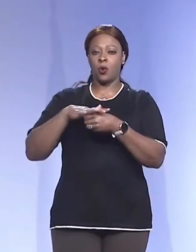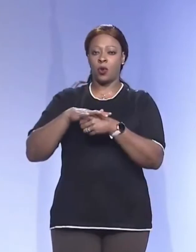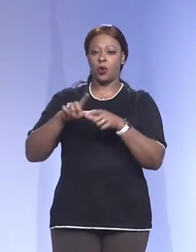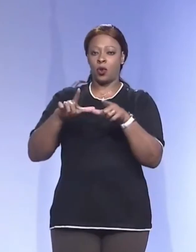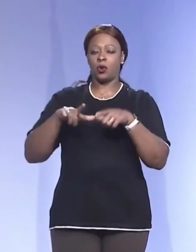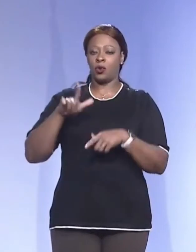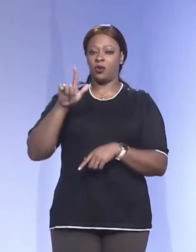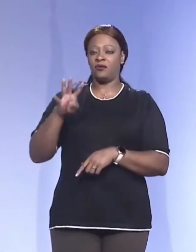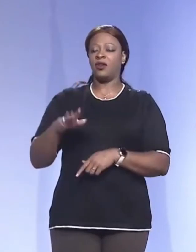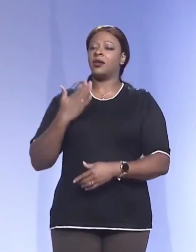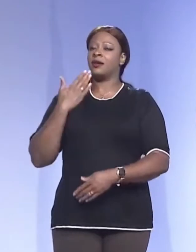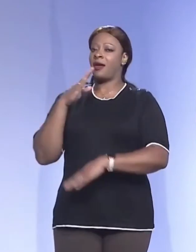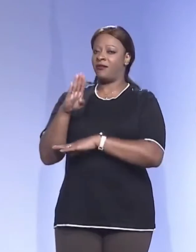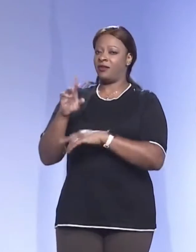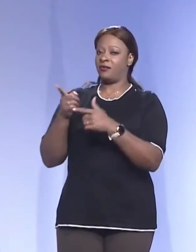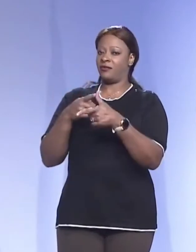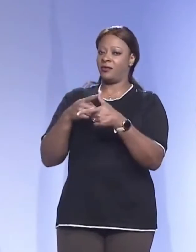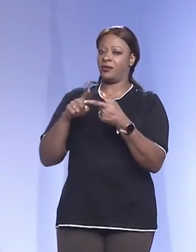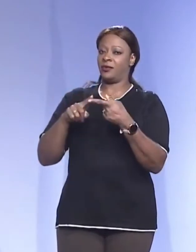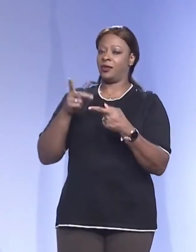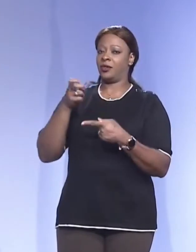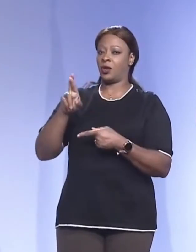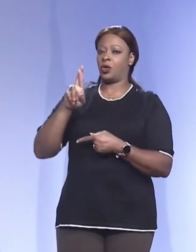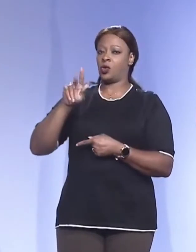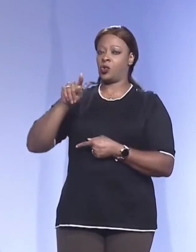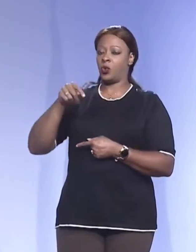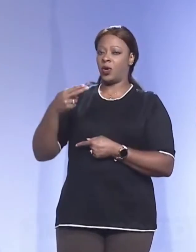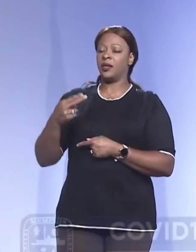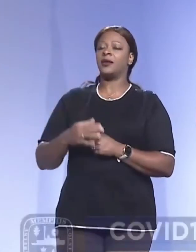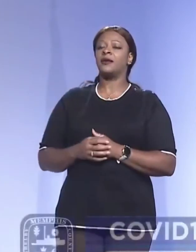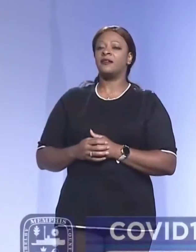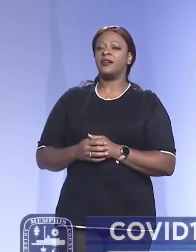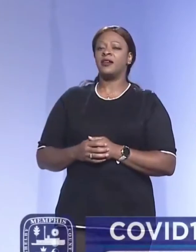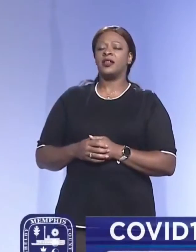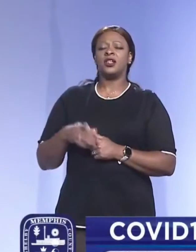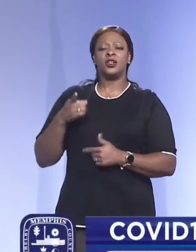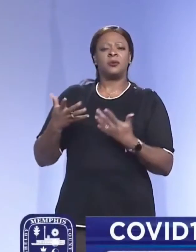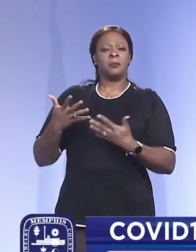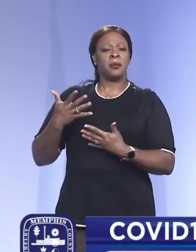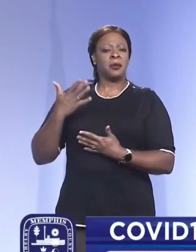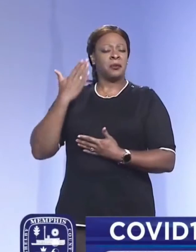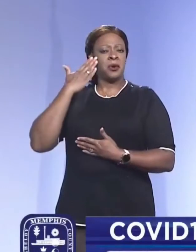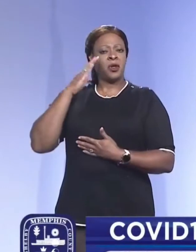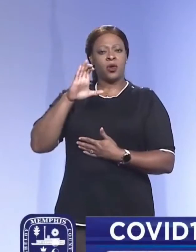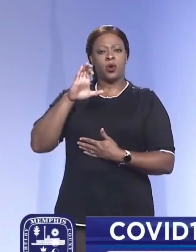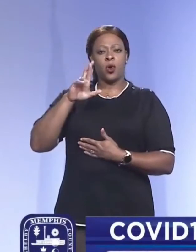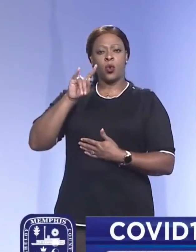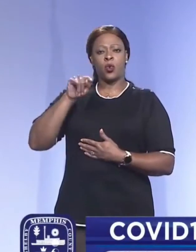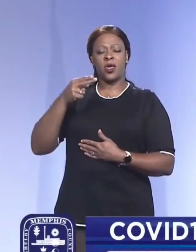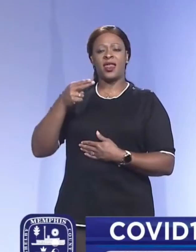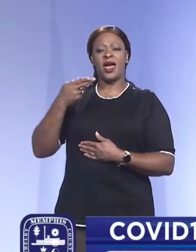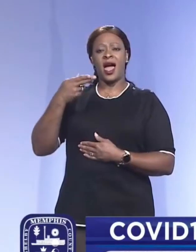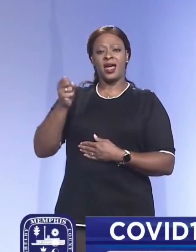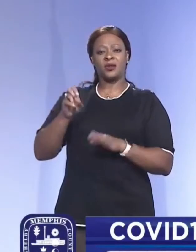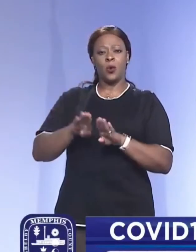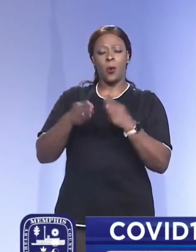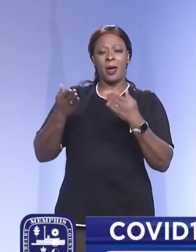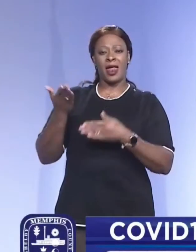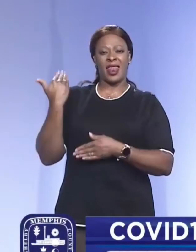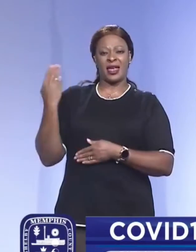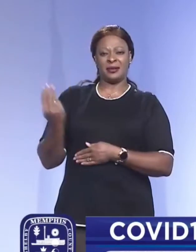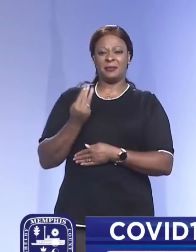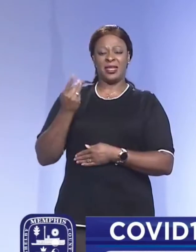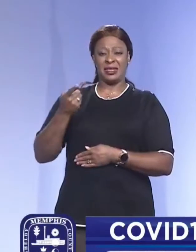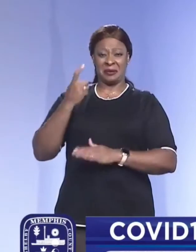Good afternoon. First question is for Dr. Randolph. You may be aware that Corinth High School opened last Monday. They already